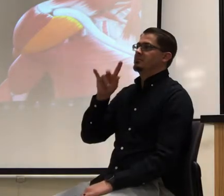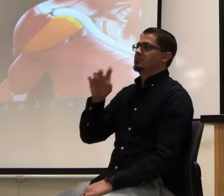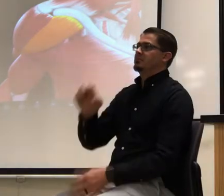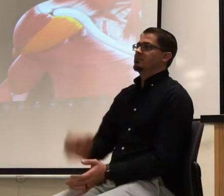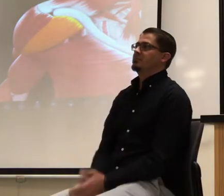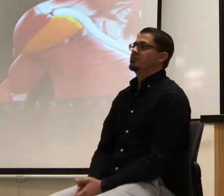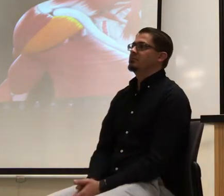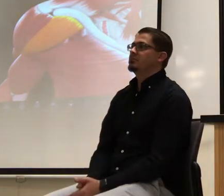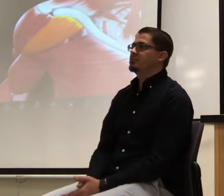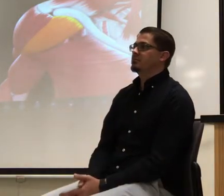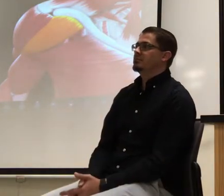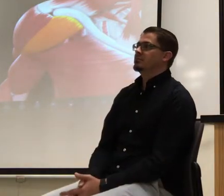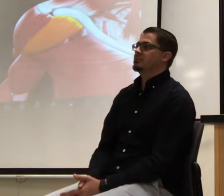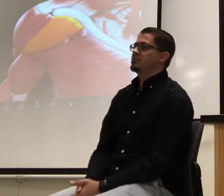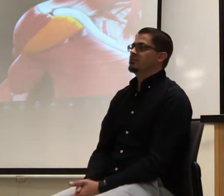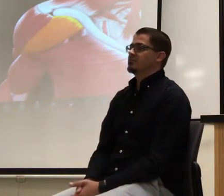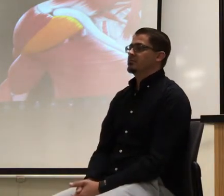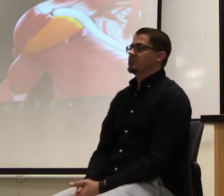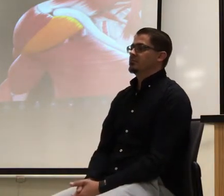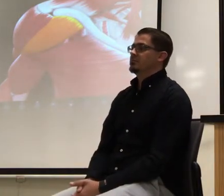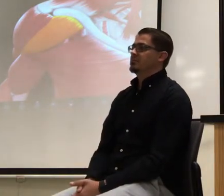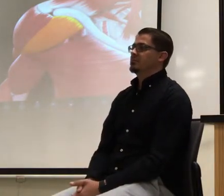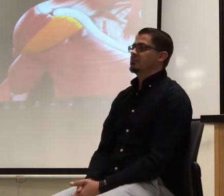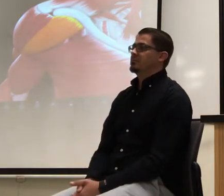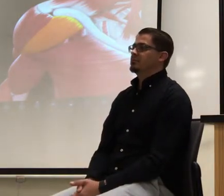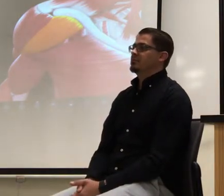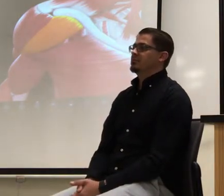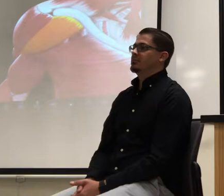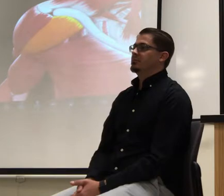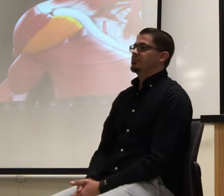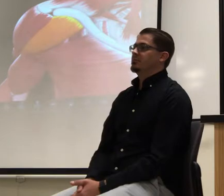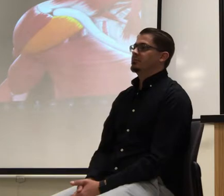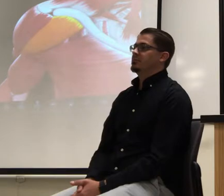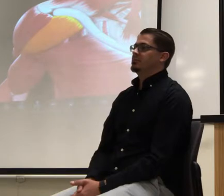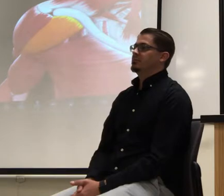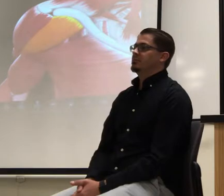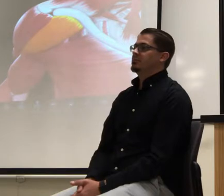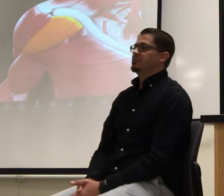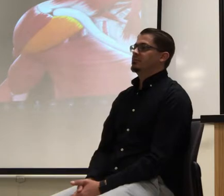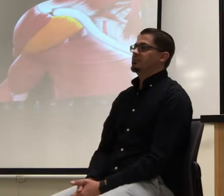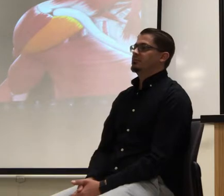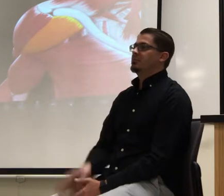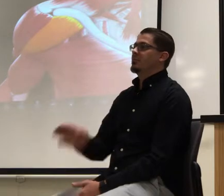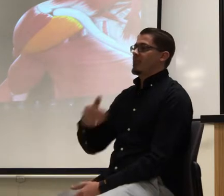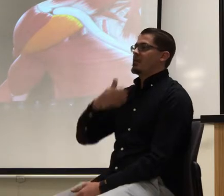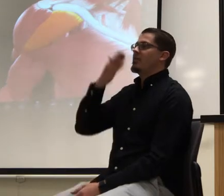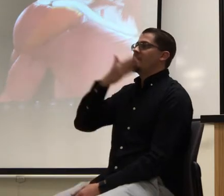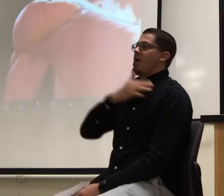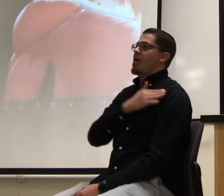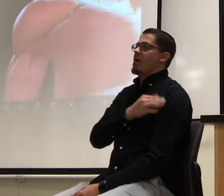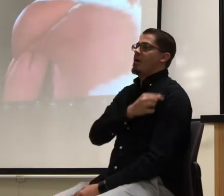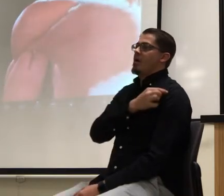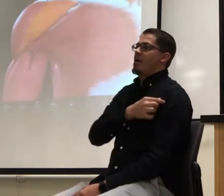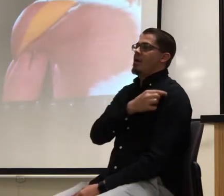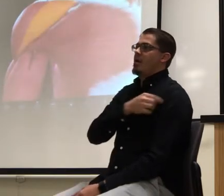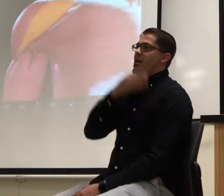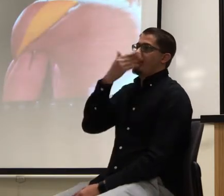So I'll do the origins first, then I'll do the insertion and action. So that's the front part.